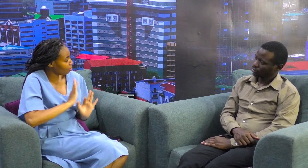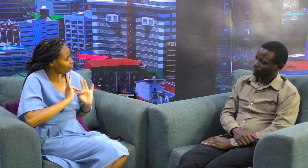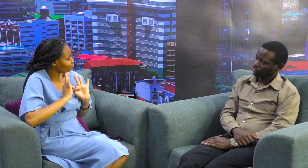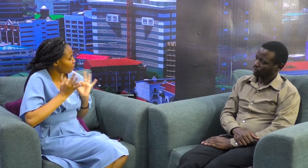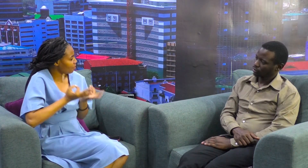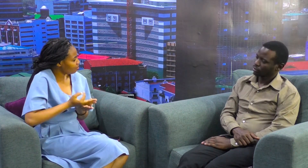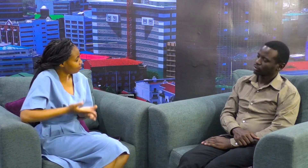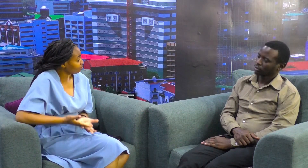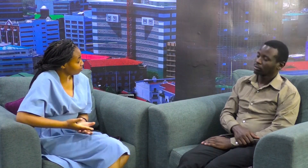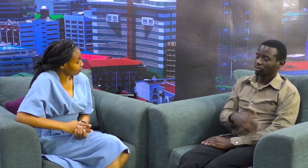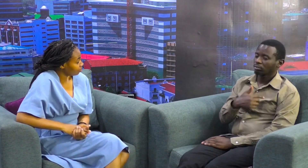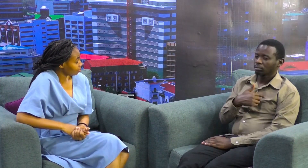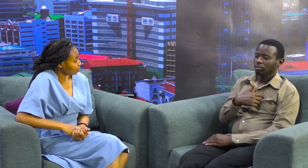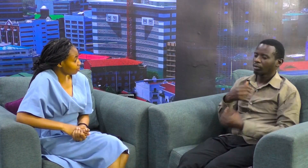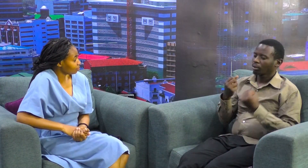you communicate with your family?